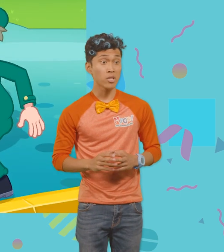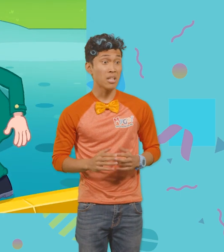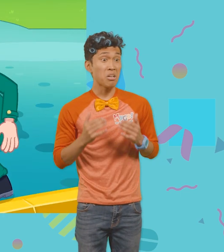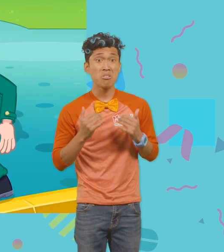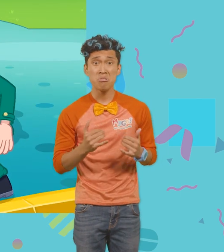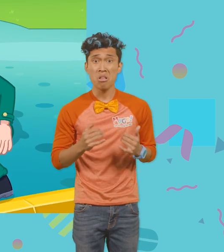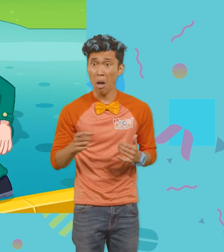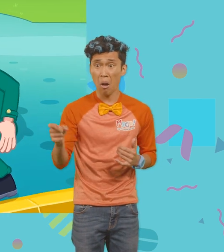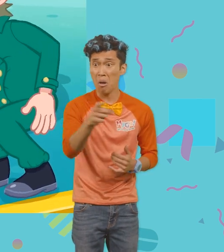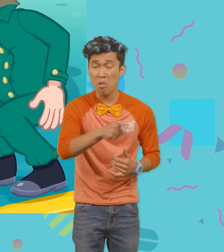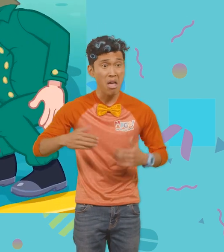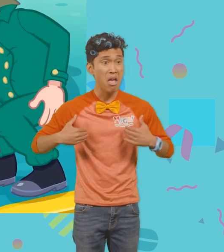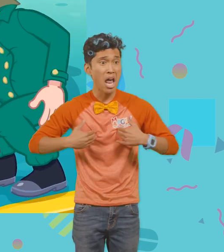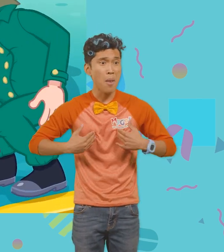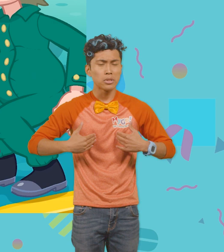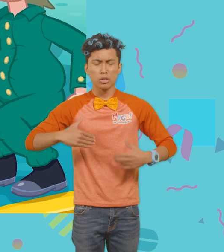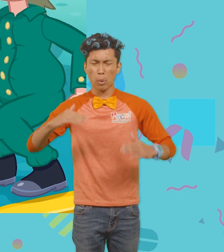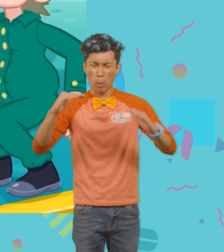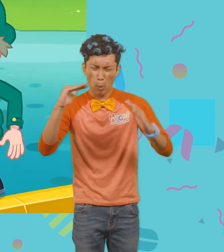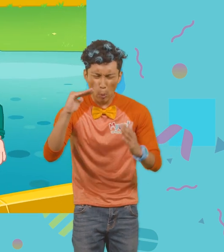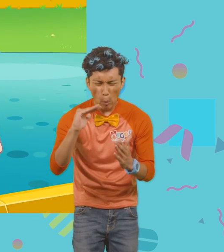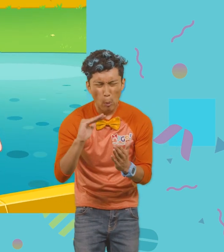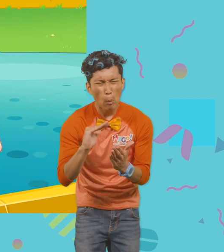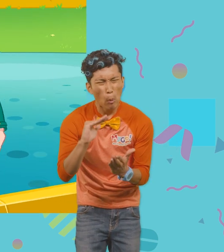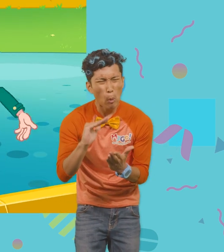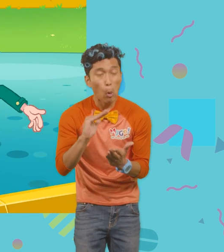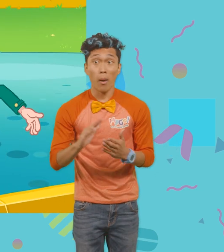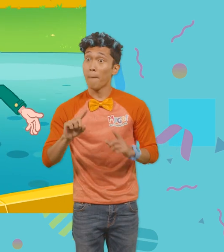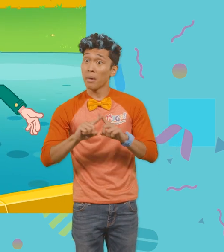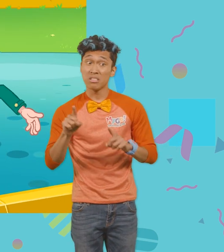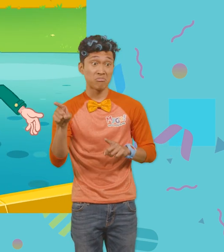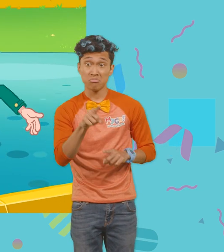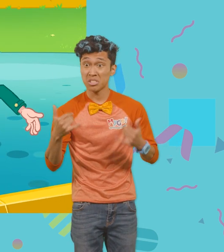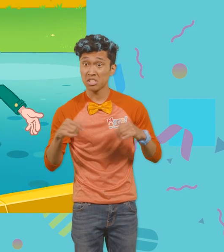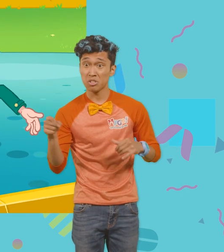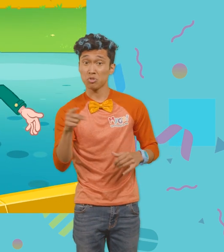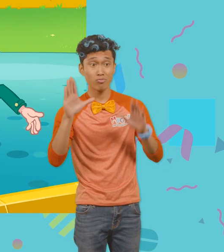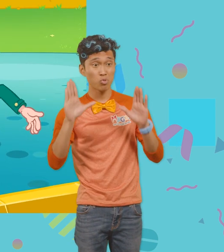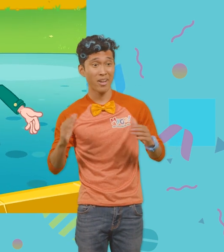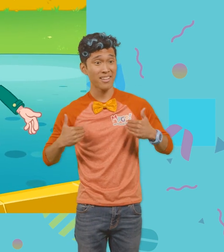have become really small. But you're still great animals.